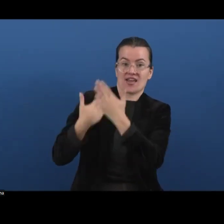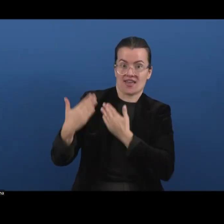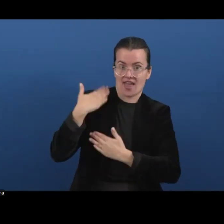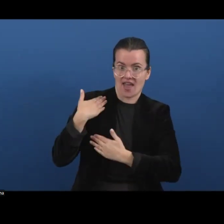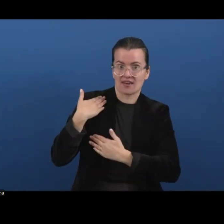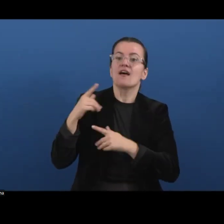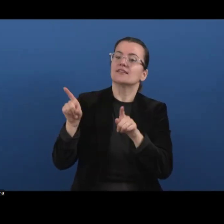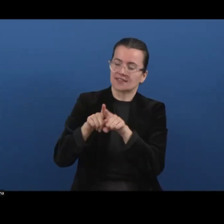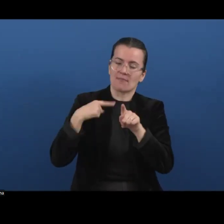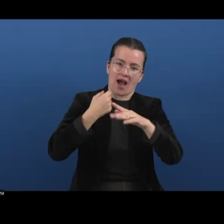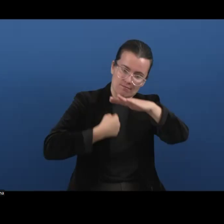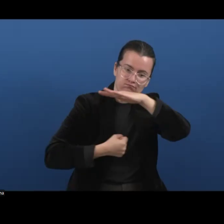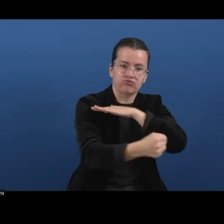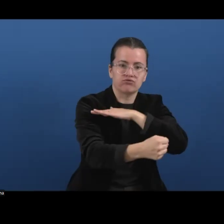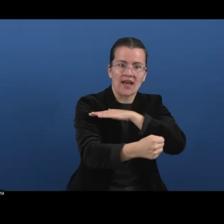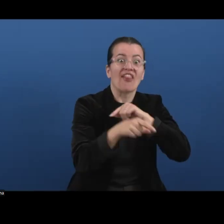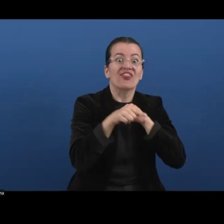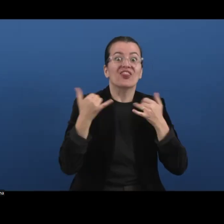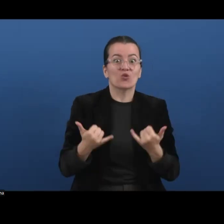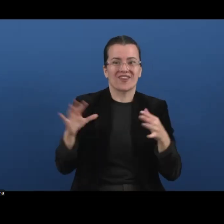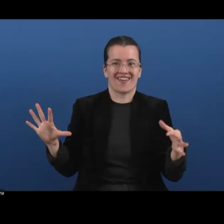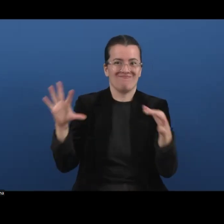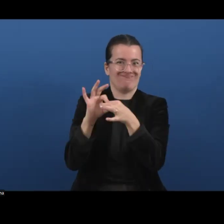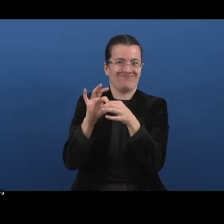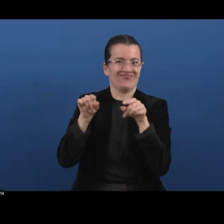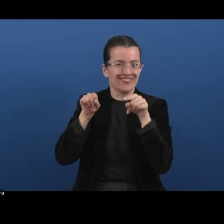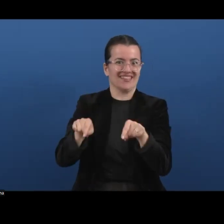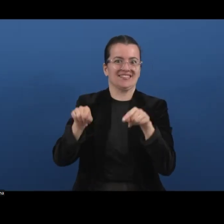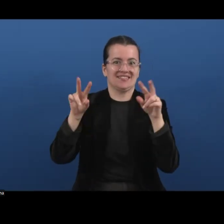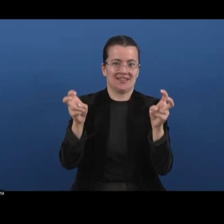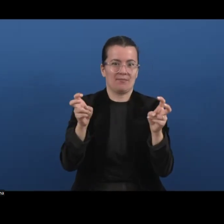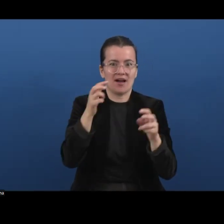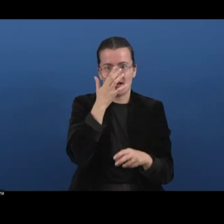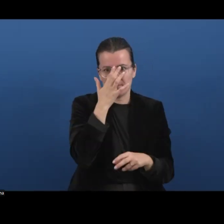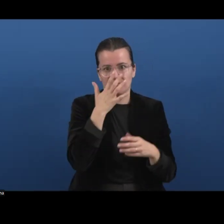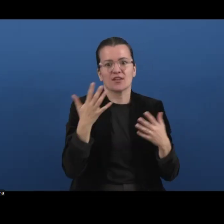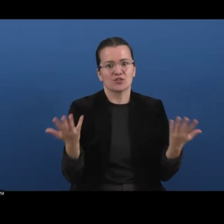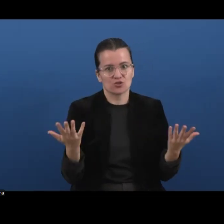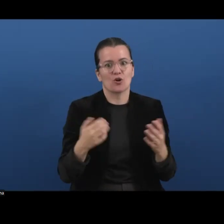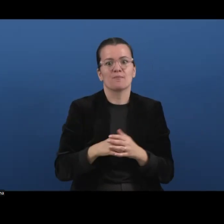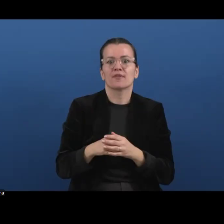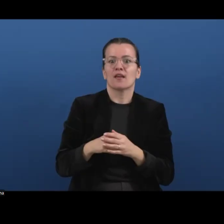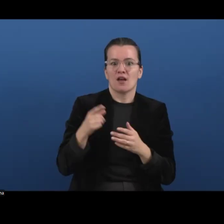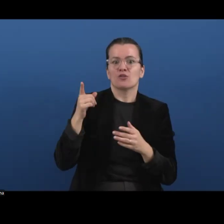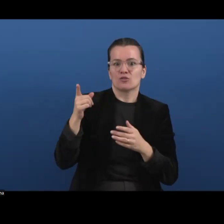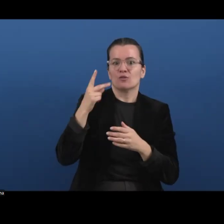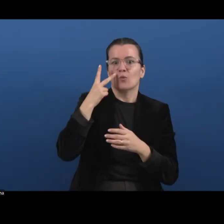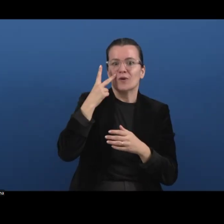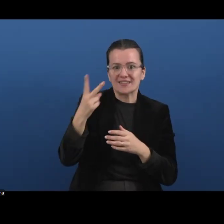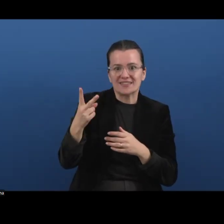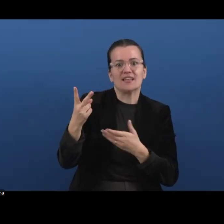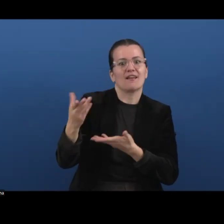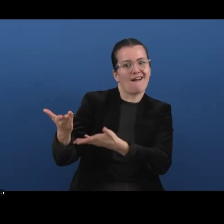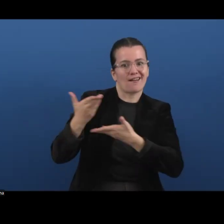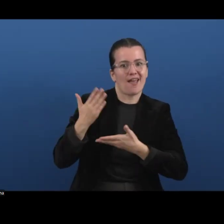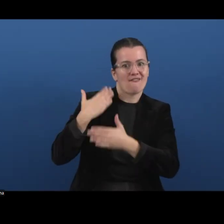who receives care and is employed, or a care provider who is also employed in other unpaid, I mean,